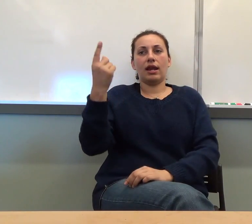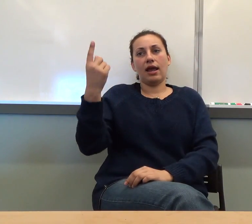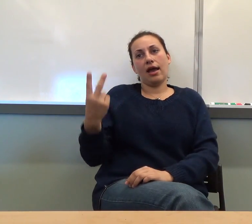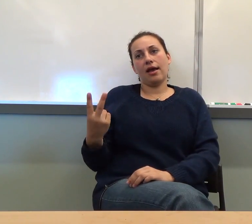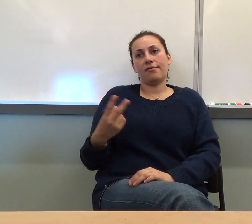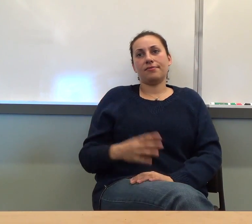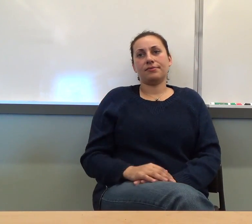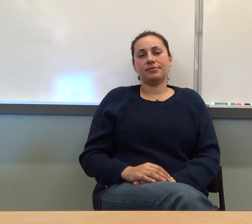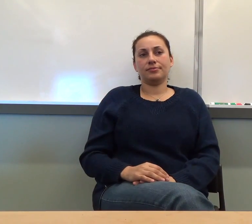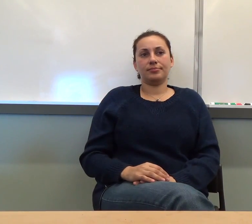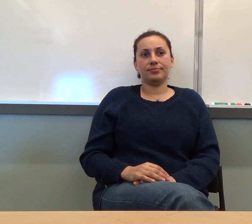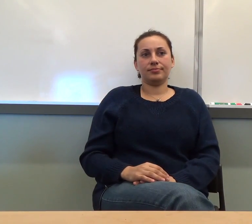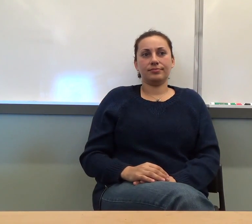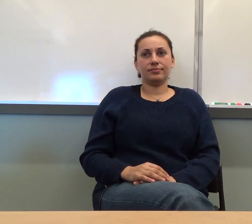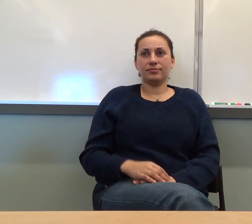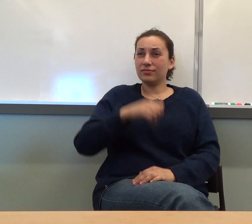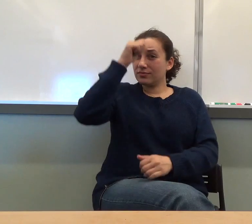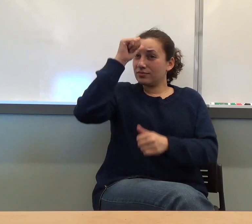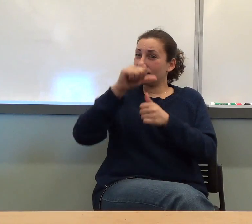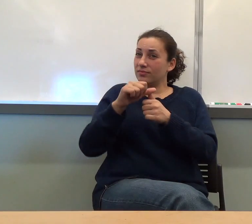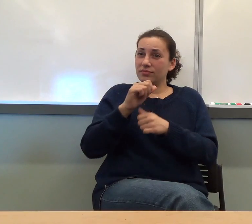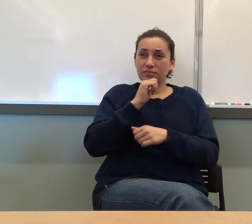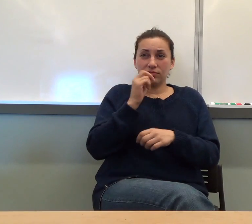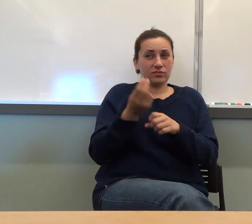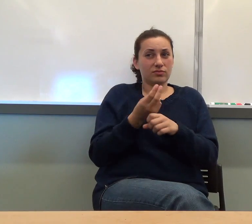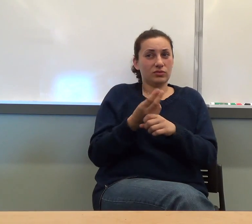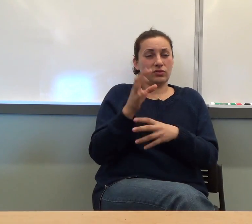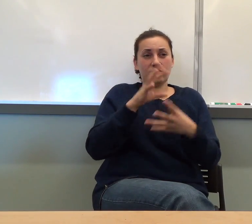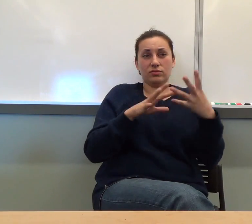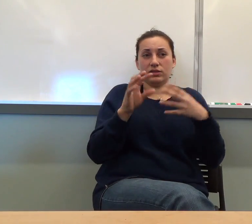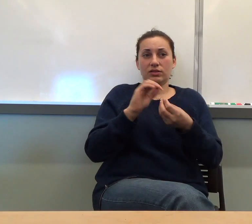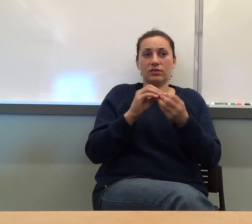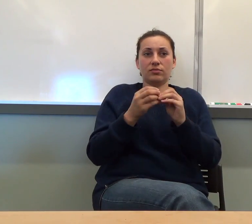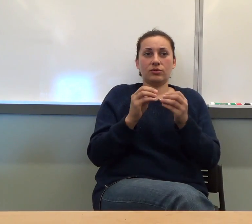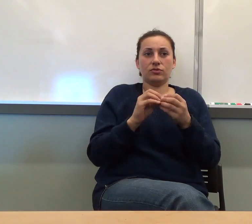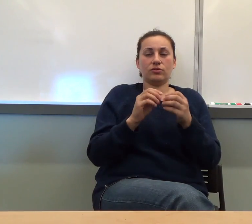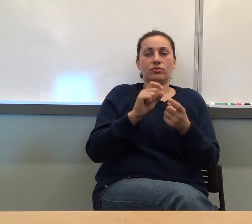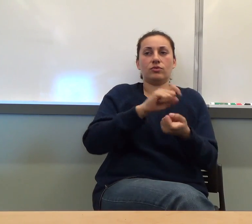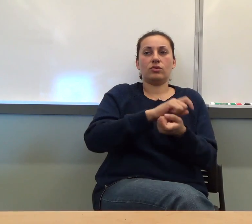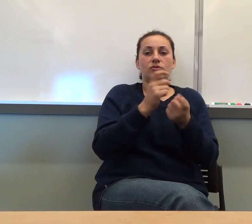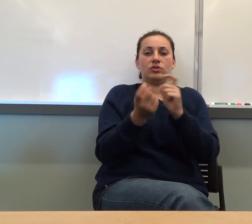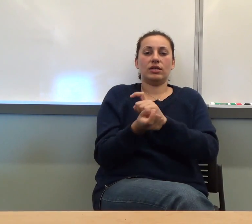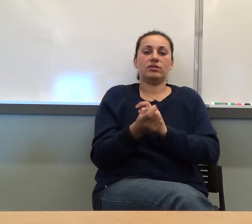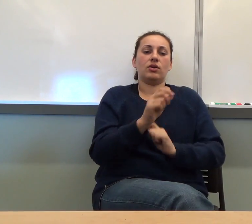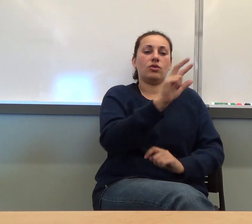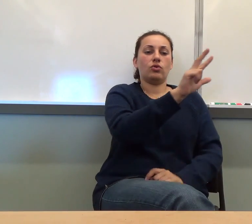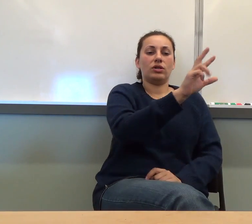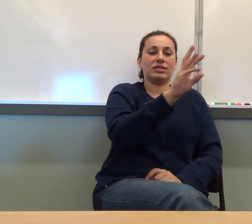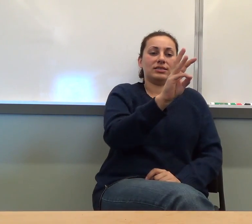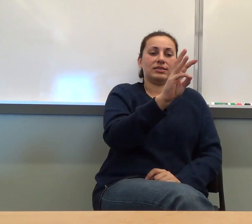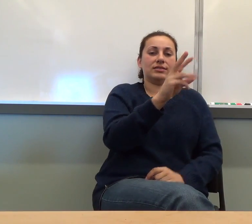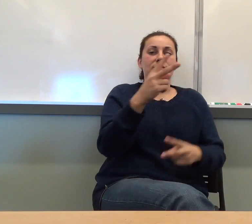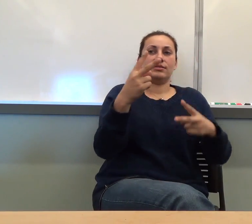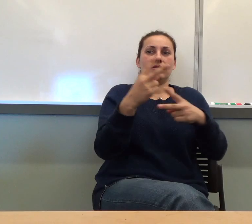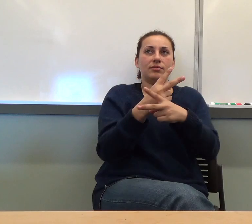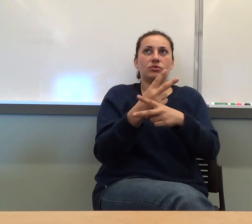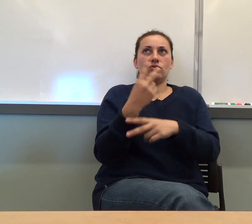We don't use mixed numbers in the division problem, so that becomes the ratio of 36 to 2 times 1 is 2, and 1 is